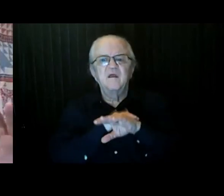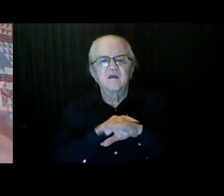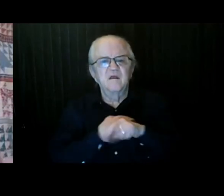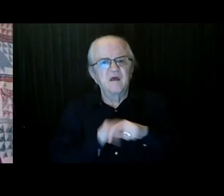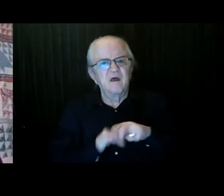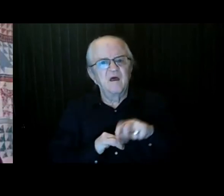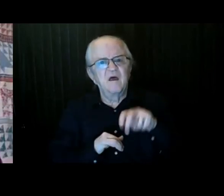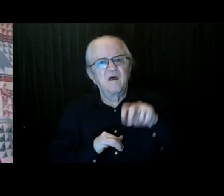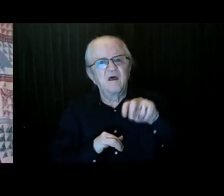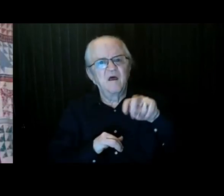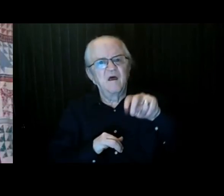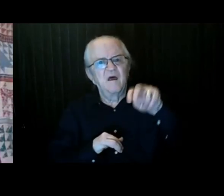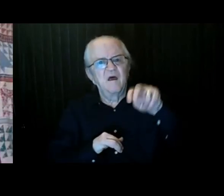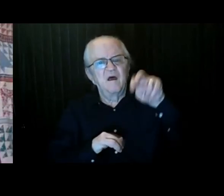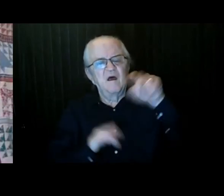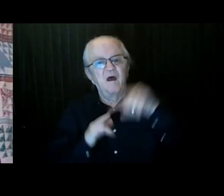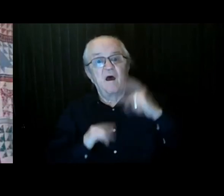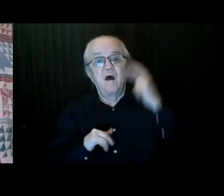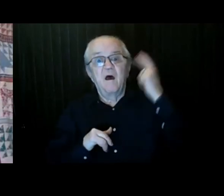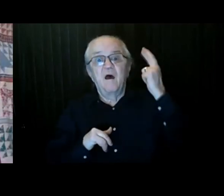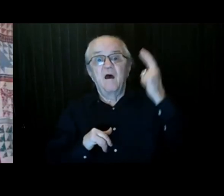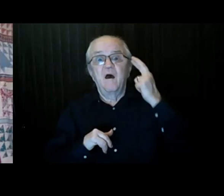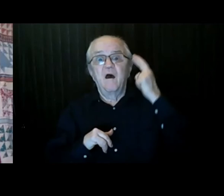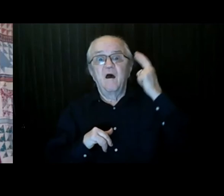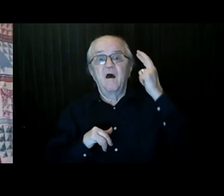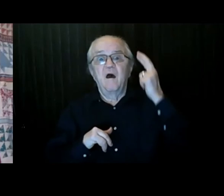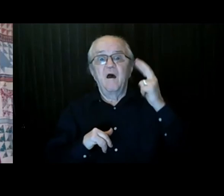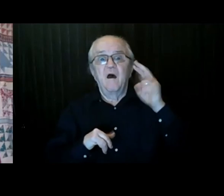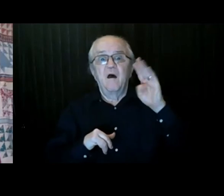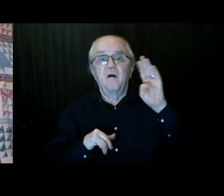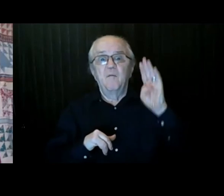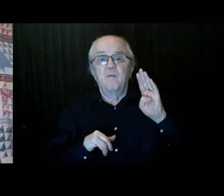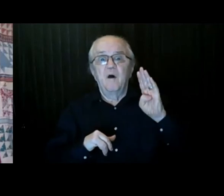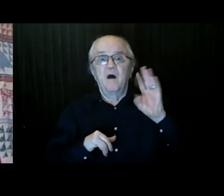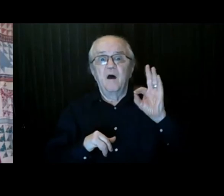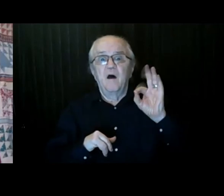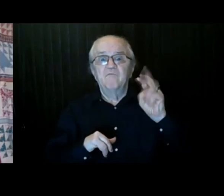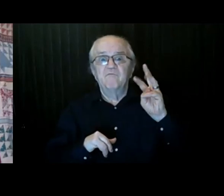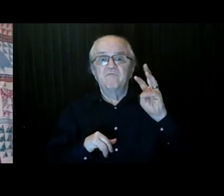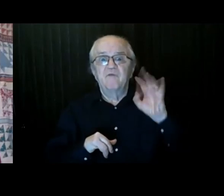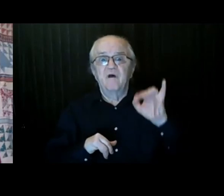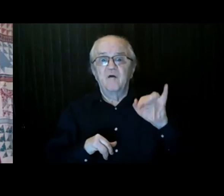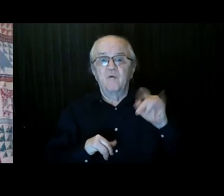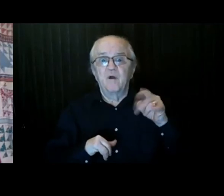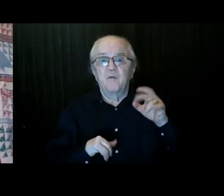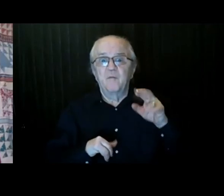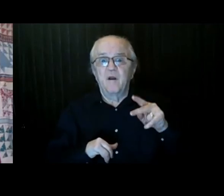stairs until I realized we were in Fenway Park, home of the Green Monster and the Boston Red